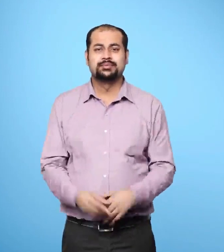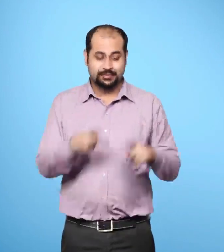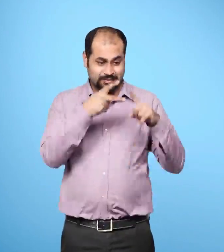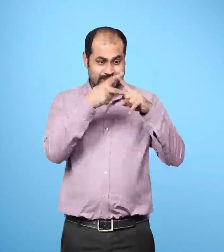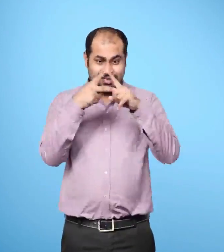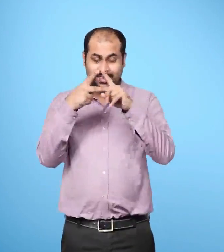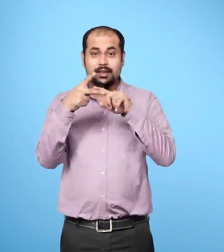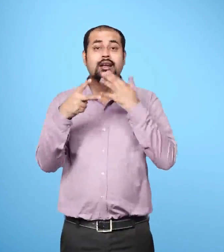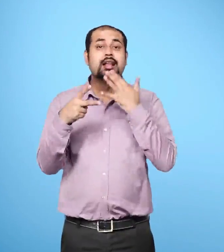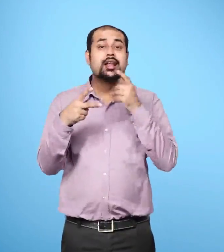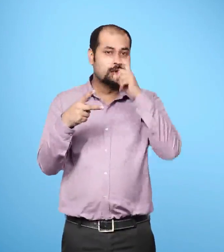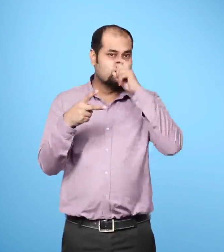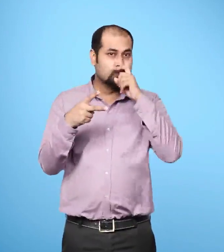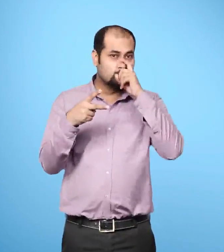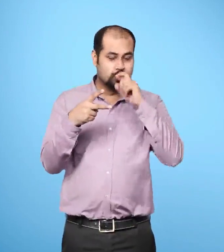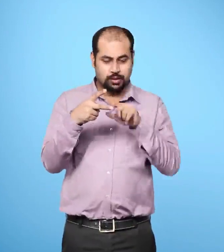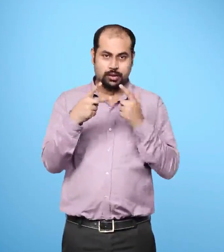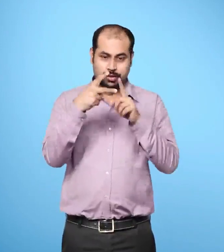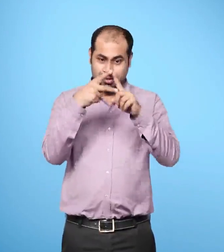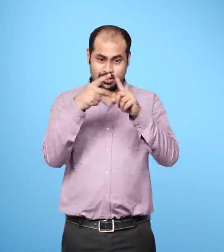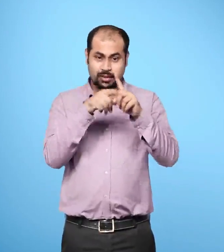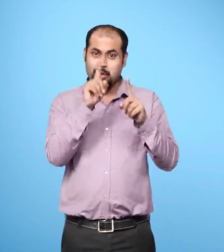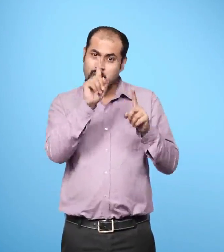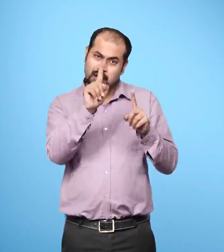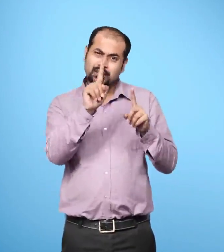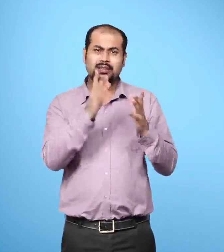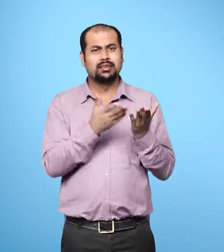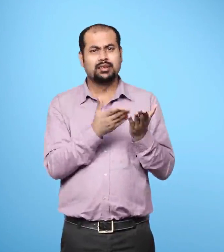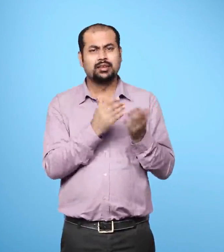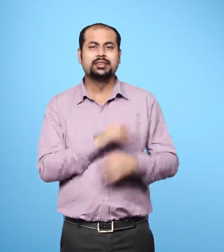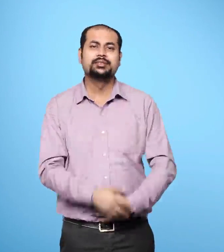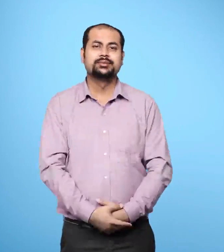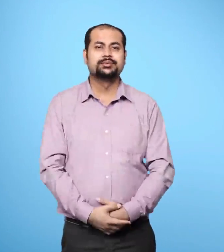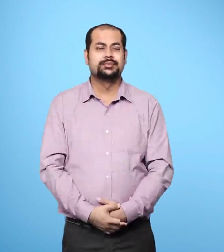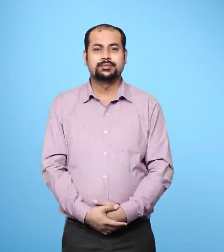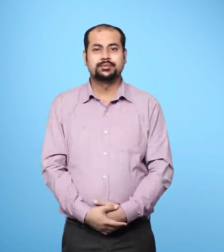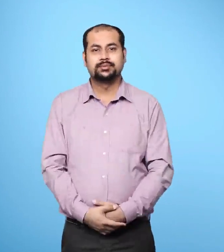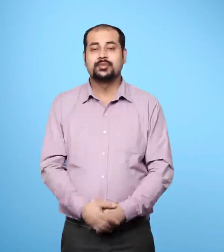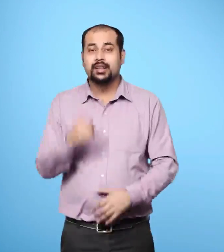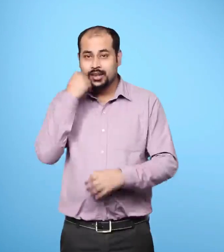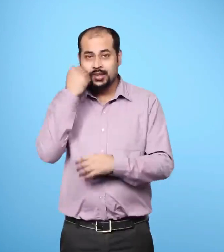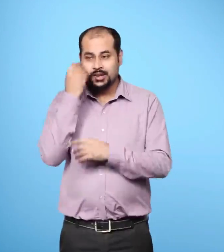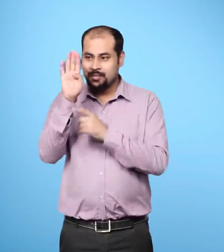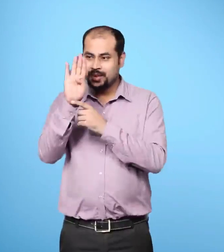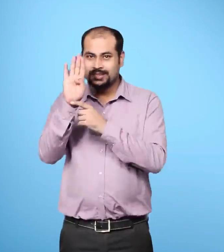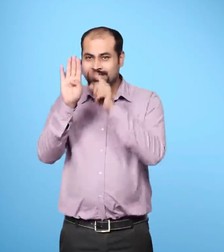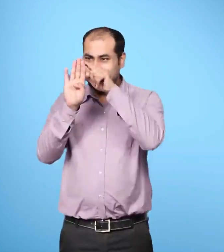He shows blue triangle-shaped cards with 1 written on them and yellow